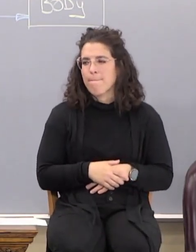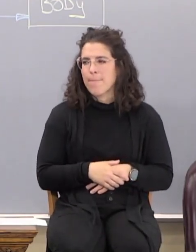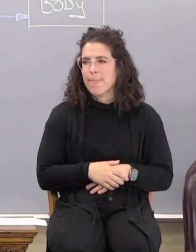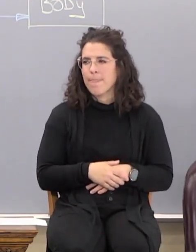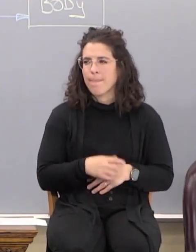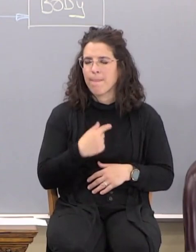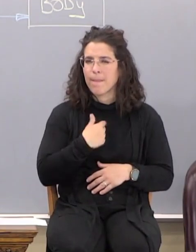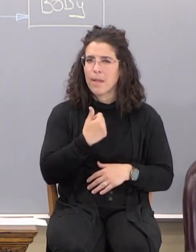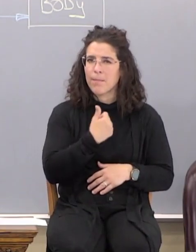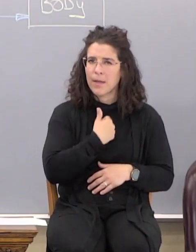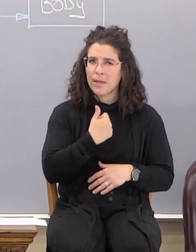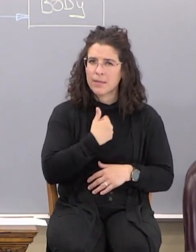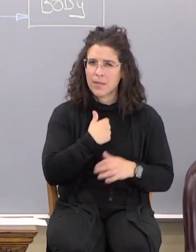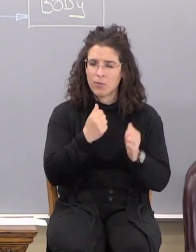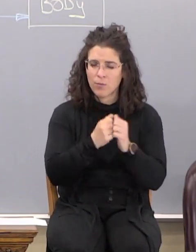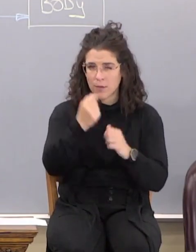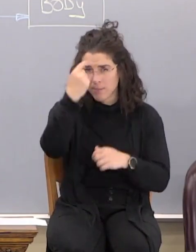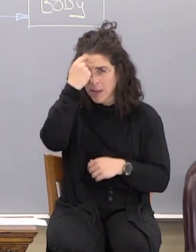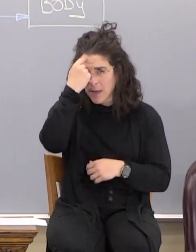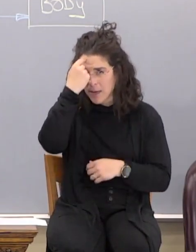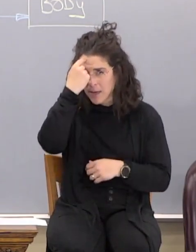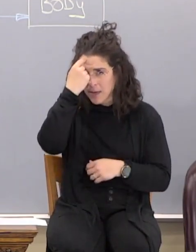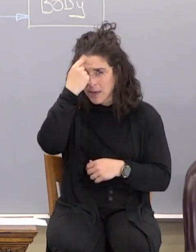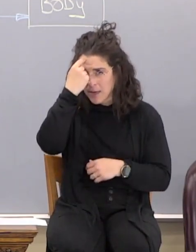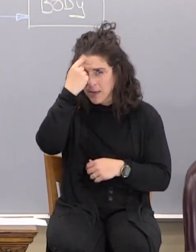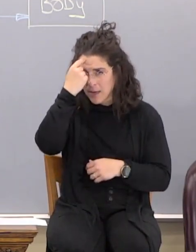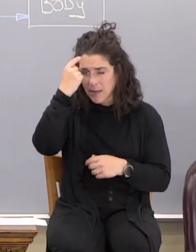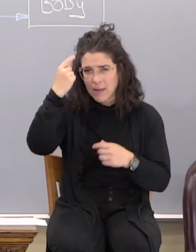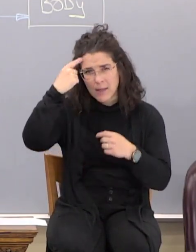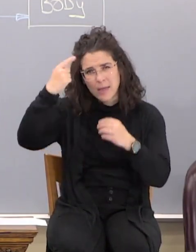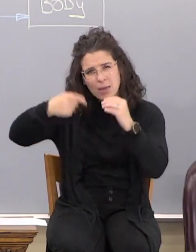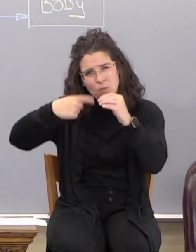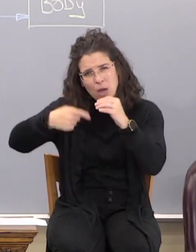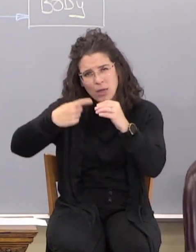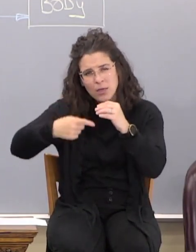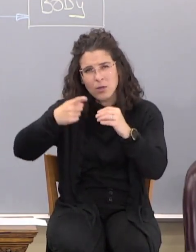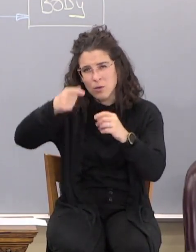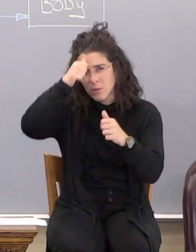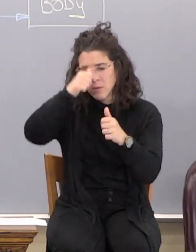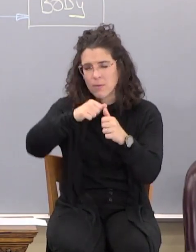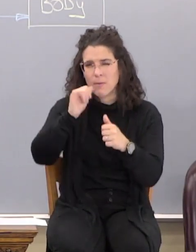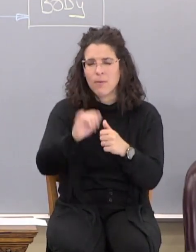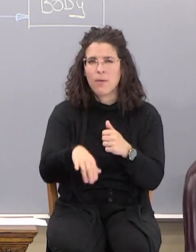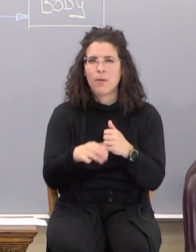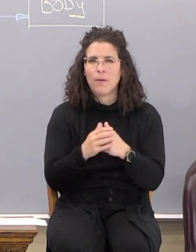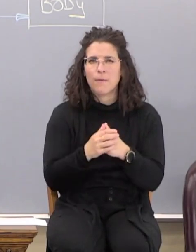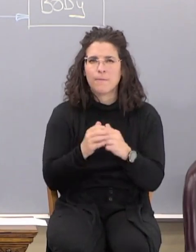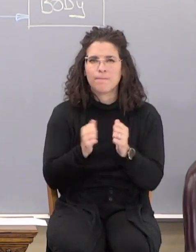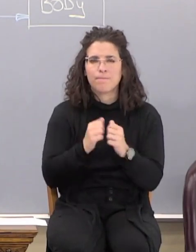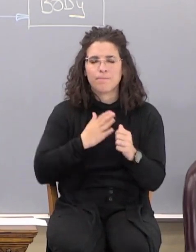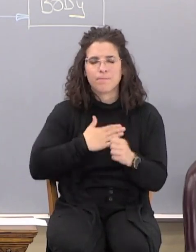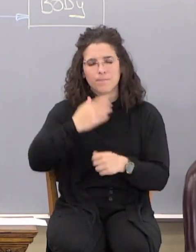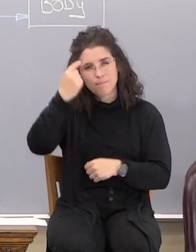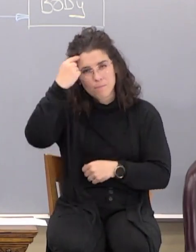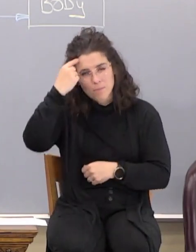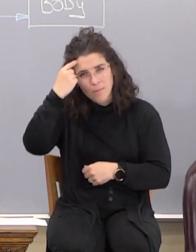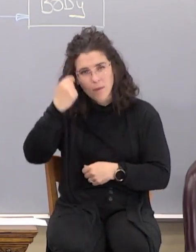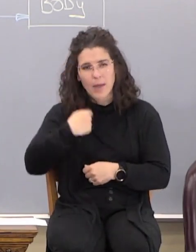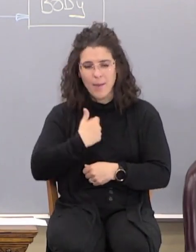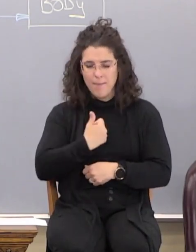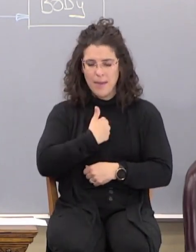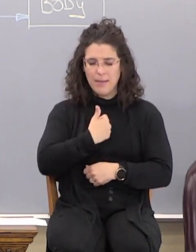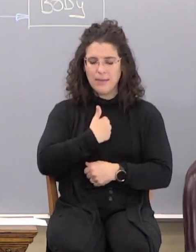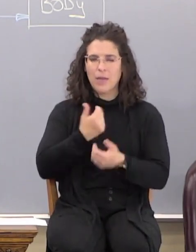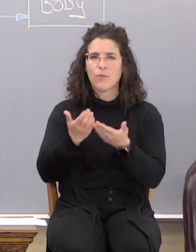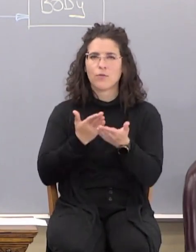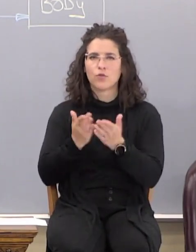I myself, with the mind, thinking process, remember that. With my mind, I myself